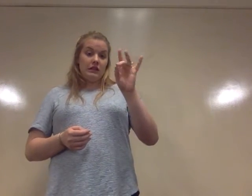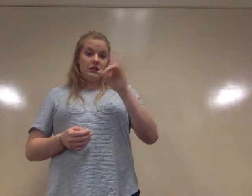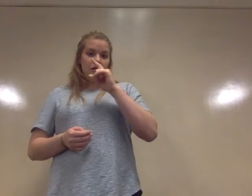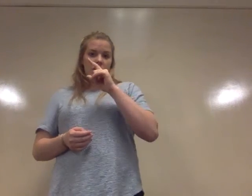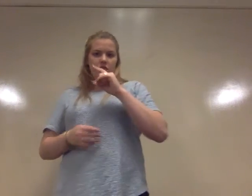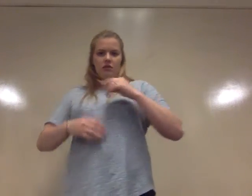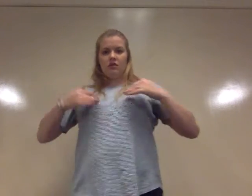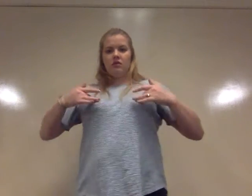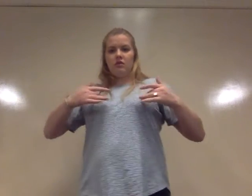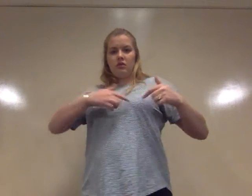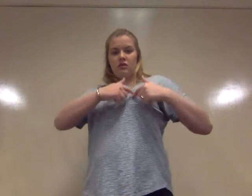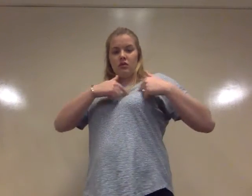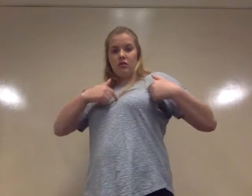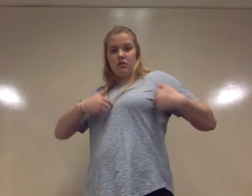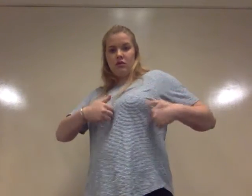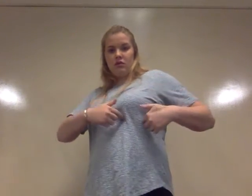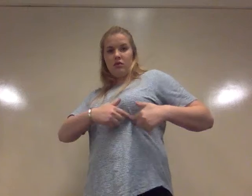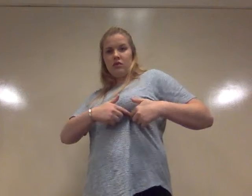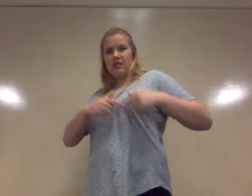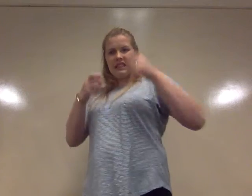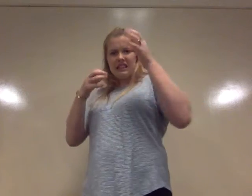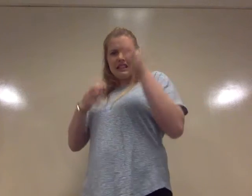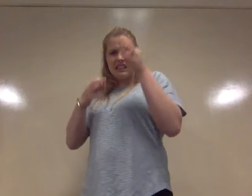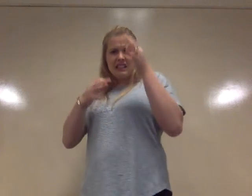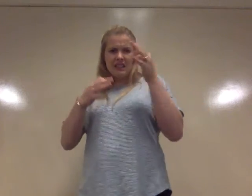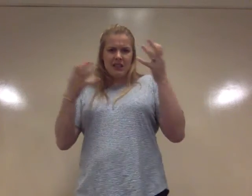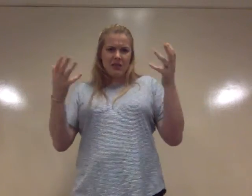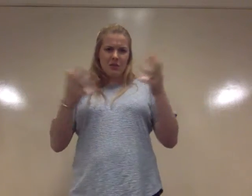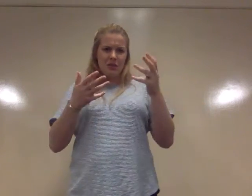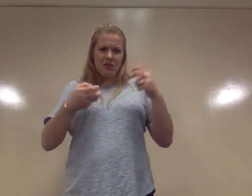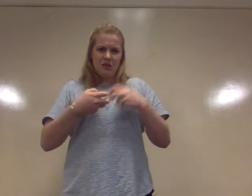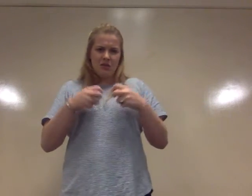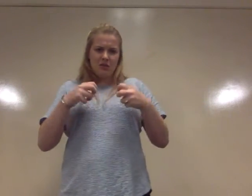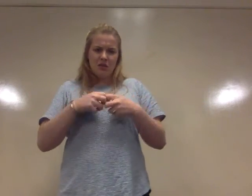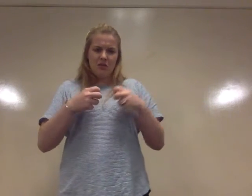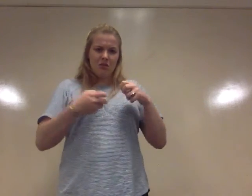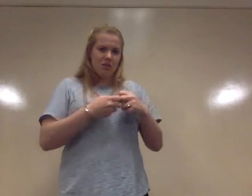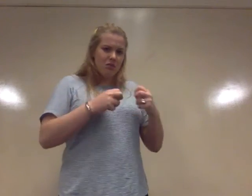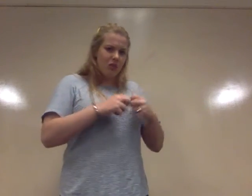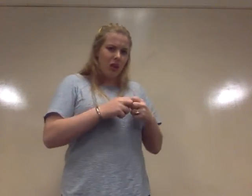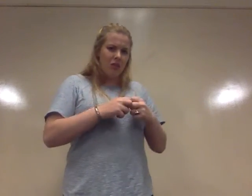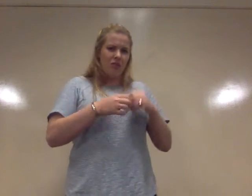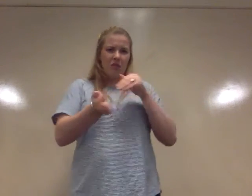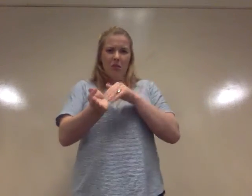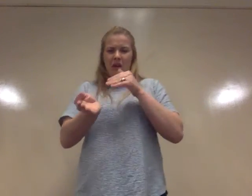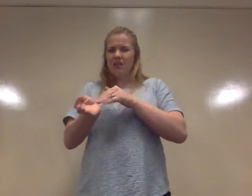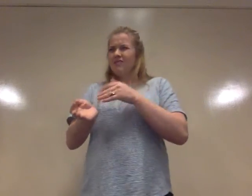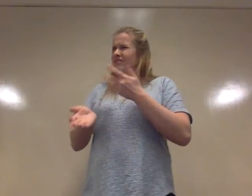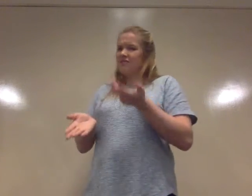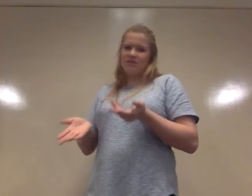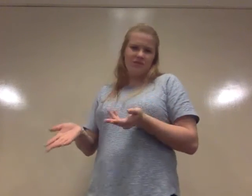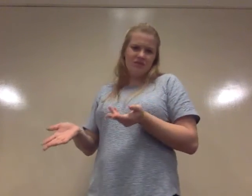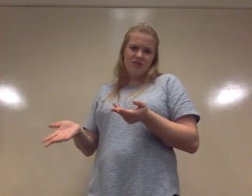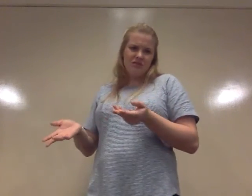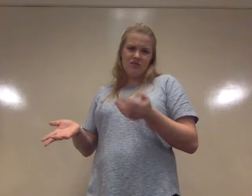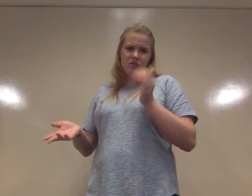at the Cleveland Clinic. Yet he soon began to doubt the medical procedures he was using. No matter how many of these operations